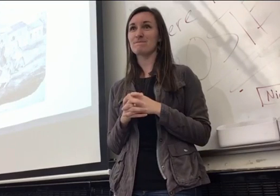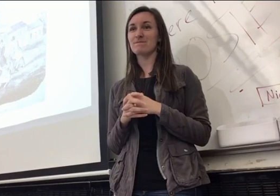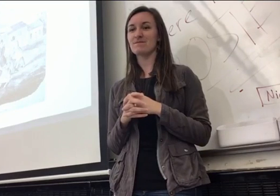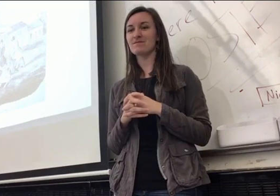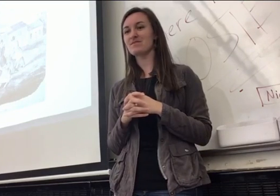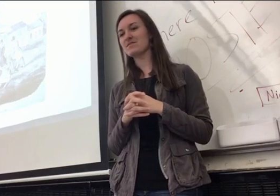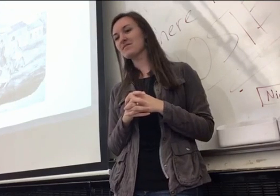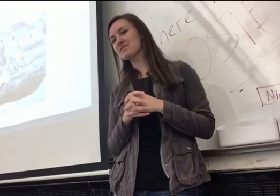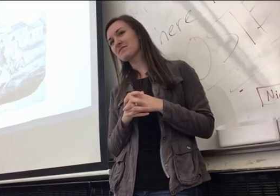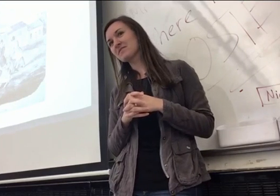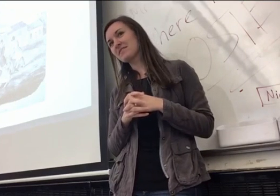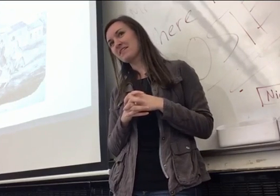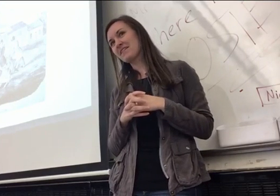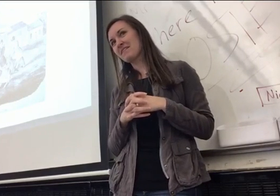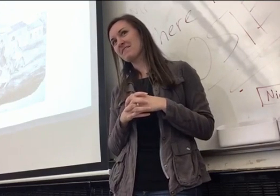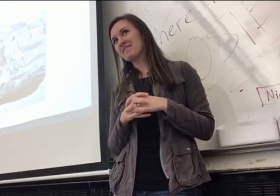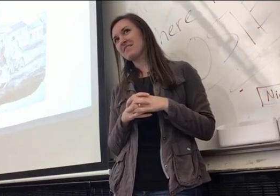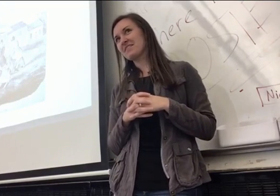I'm a tax collector. I